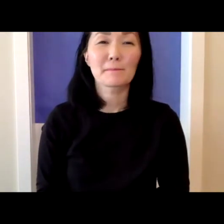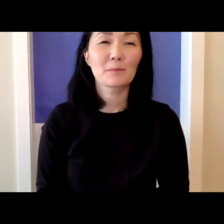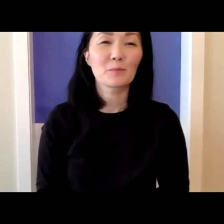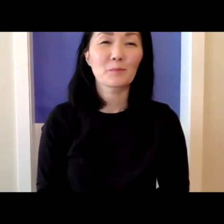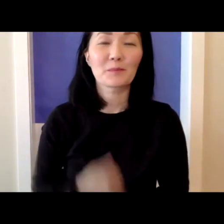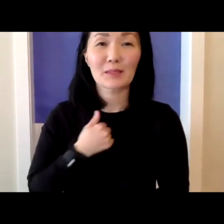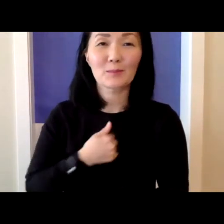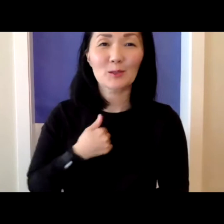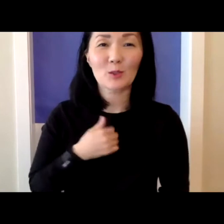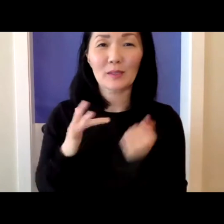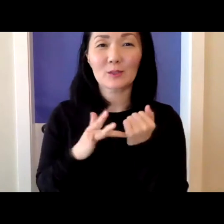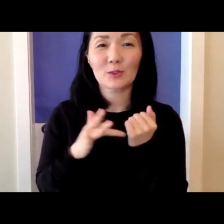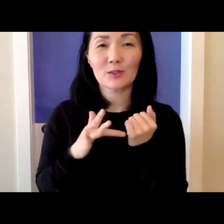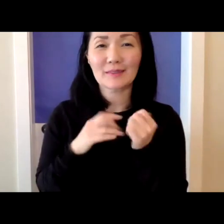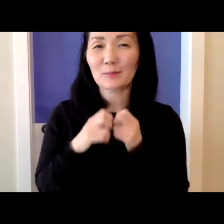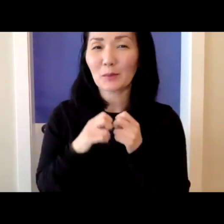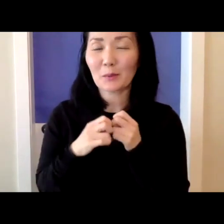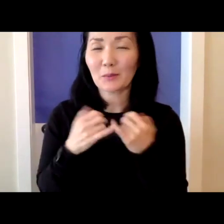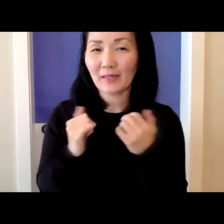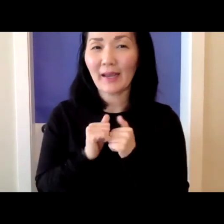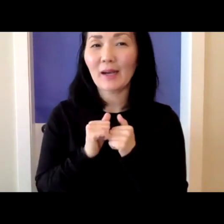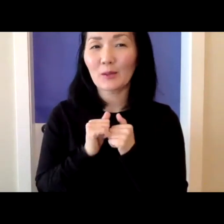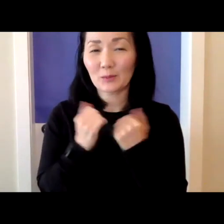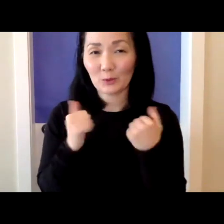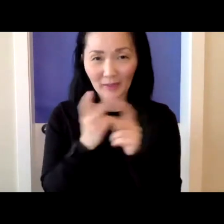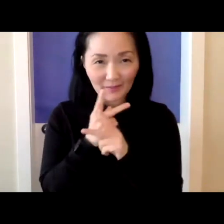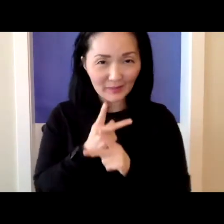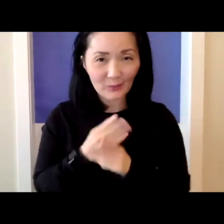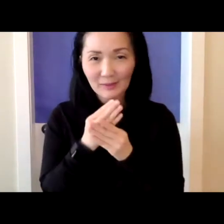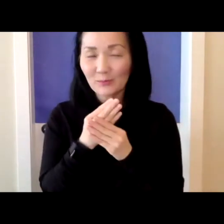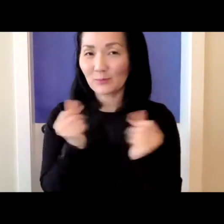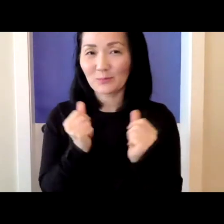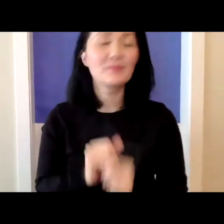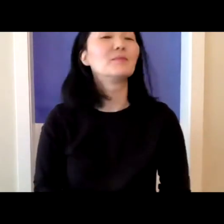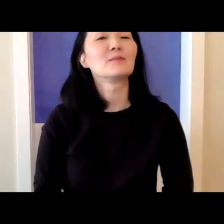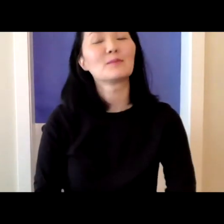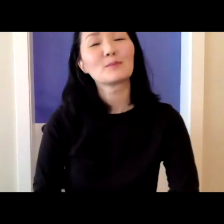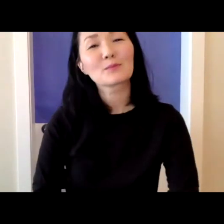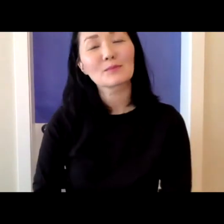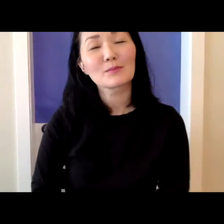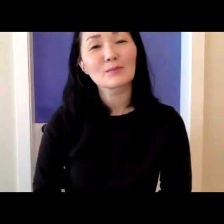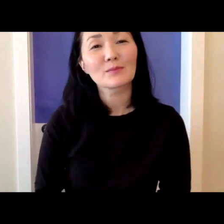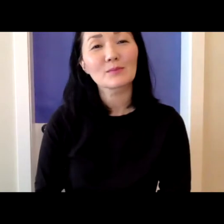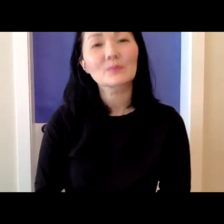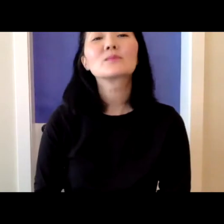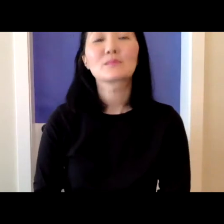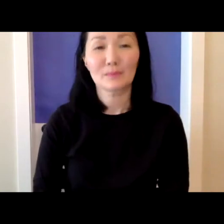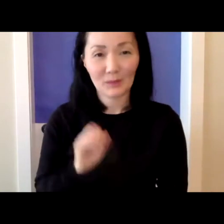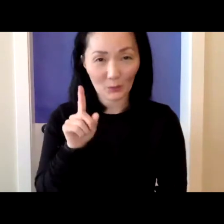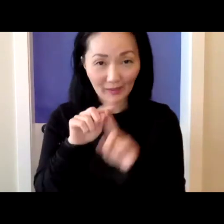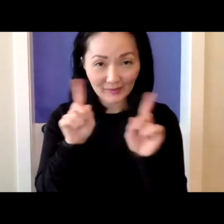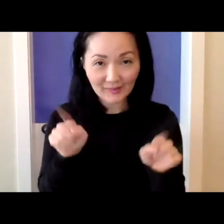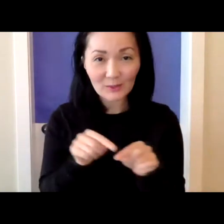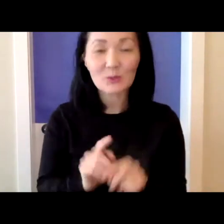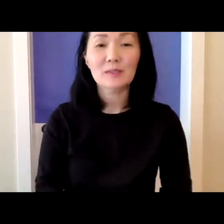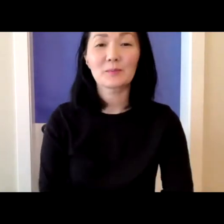Sorry, a little technical difficulties. Okay, what happened here? Okay, share screen, and